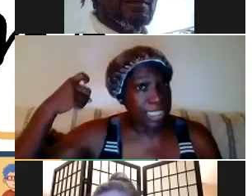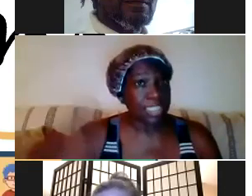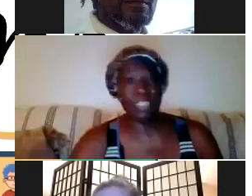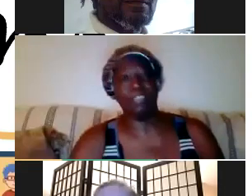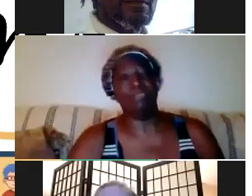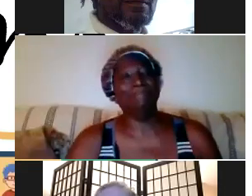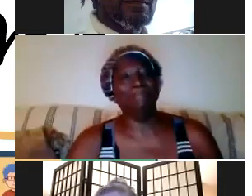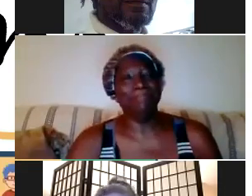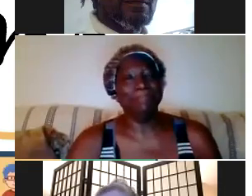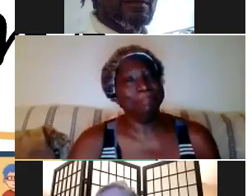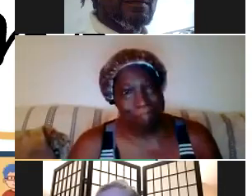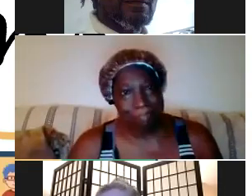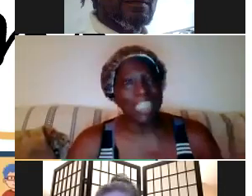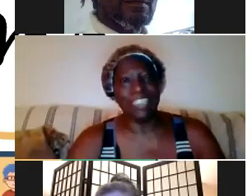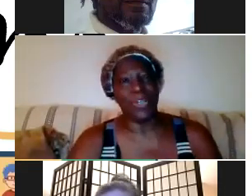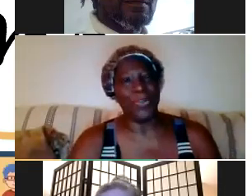because.